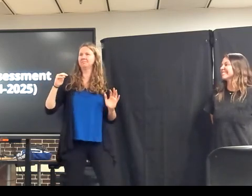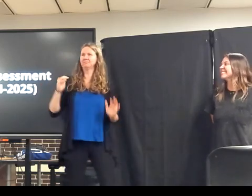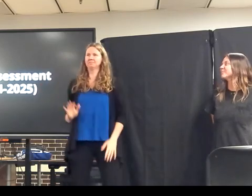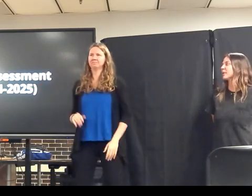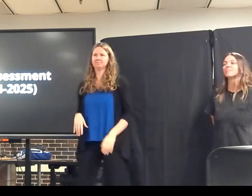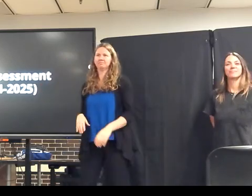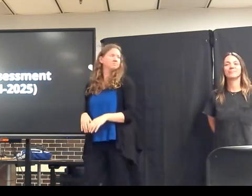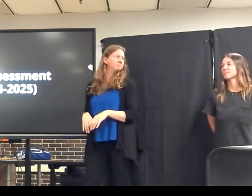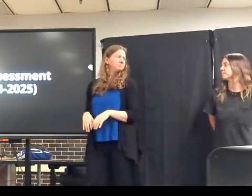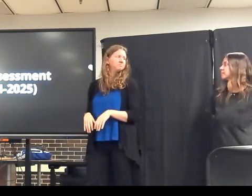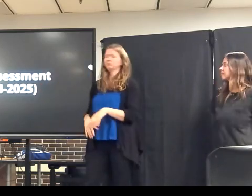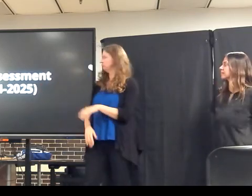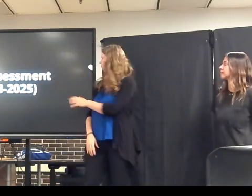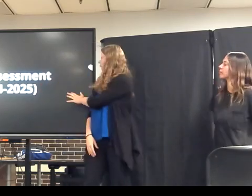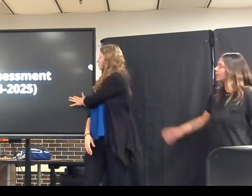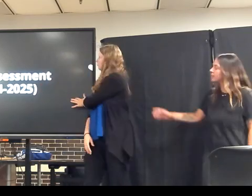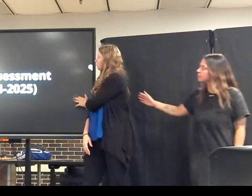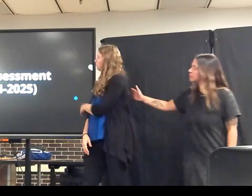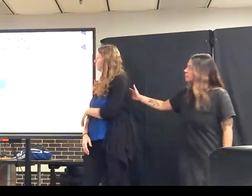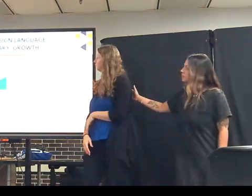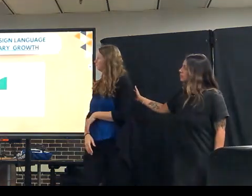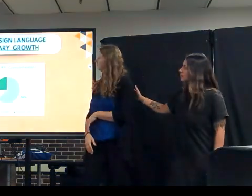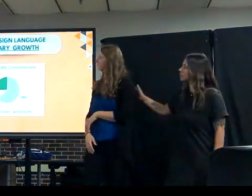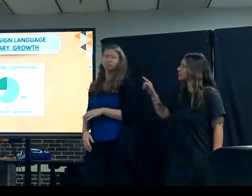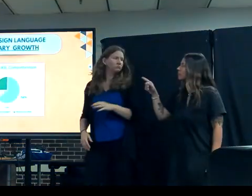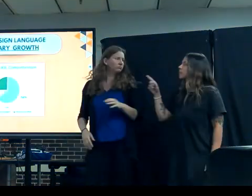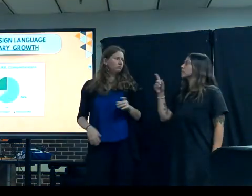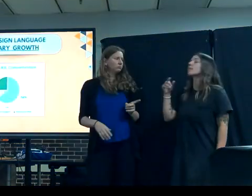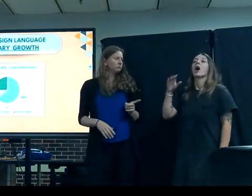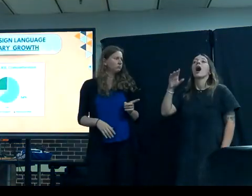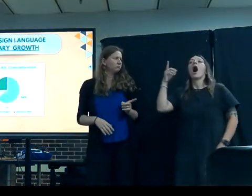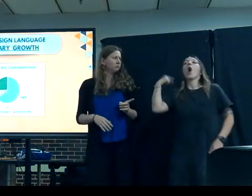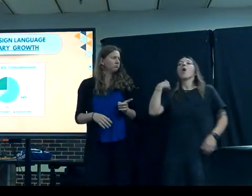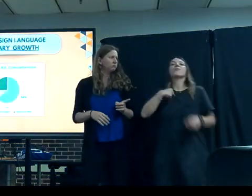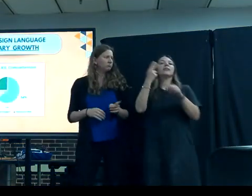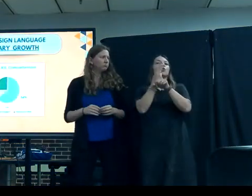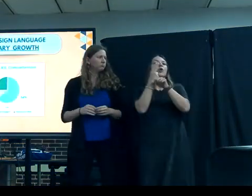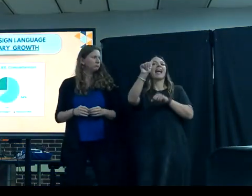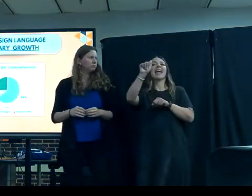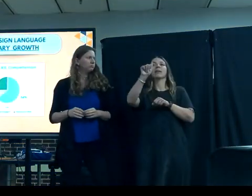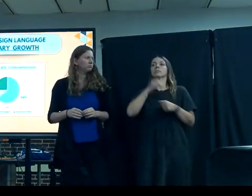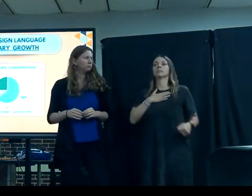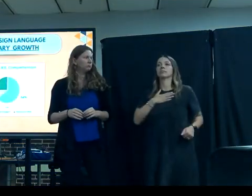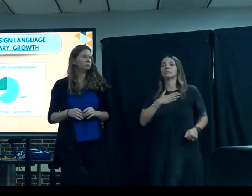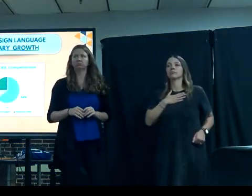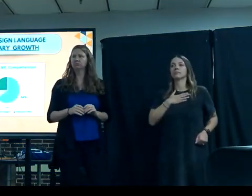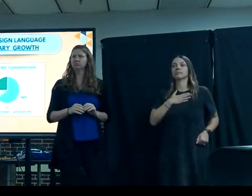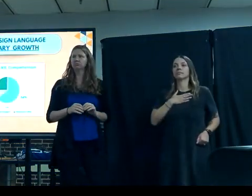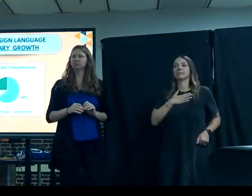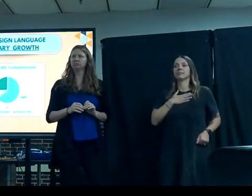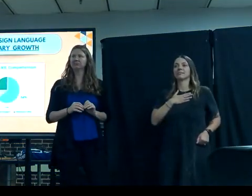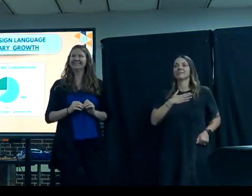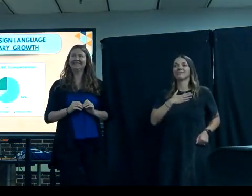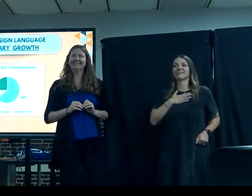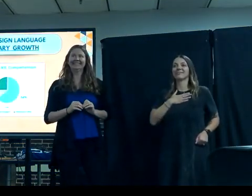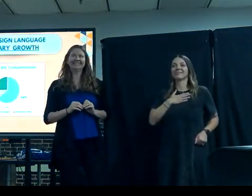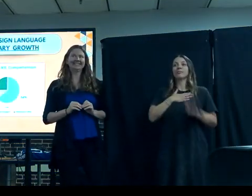students that come in, they may not even have ASL skills or language, but if they're a third grader, they get assessed at third grade